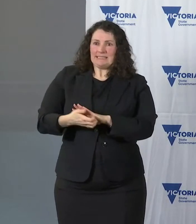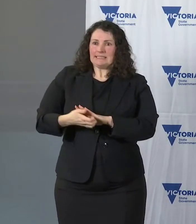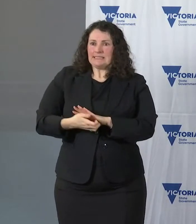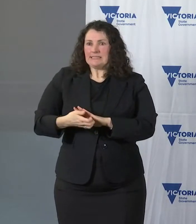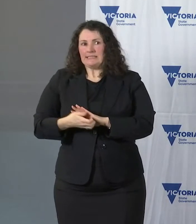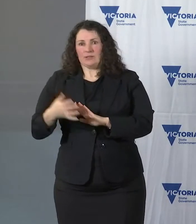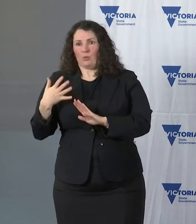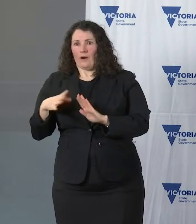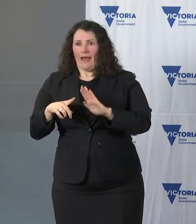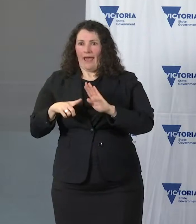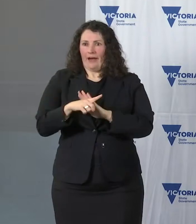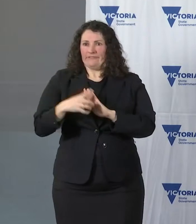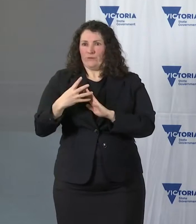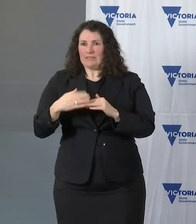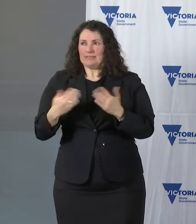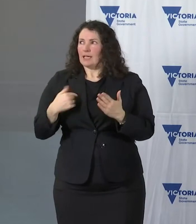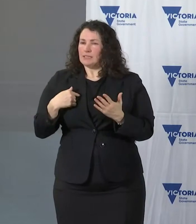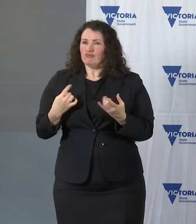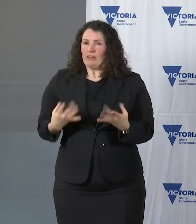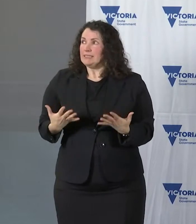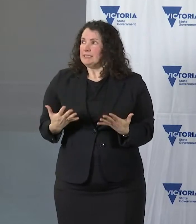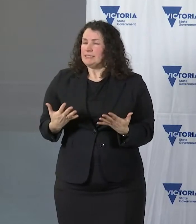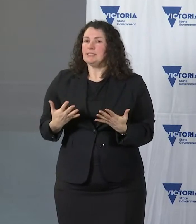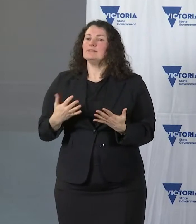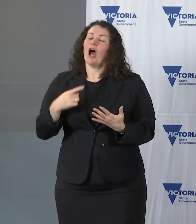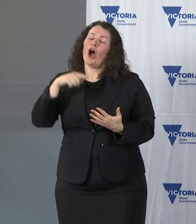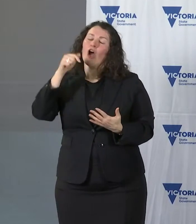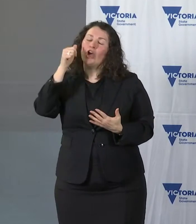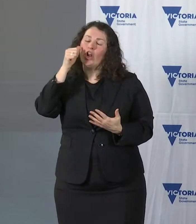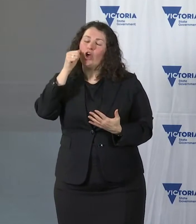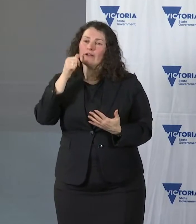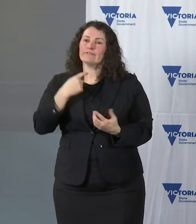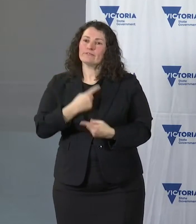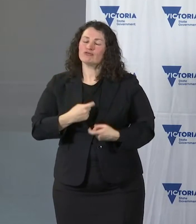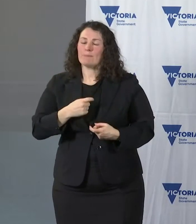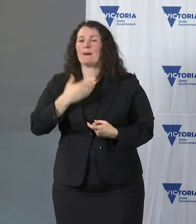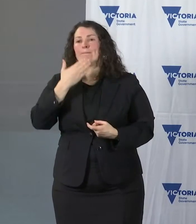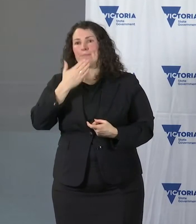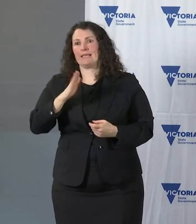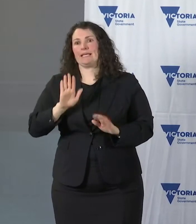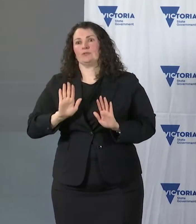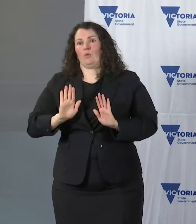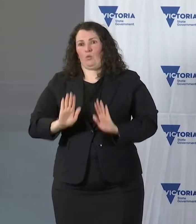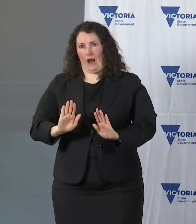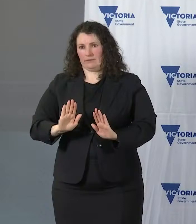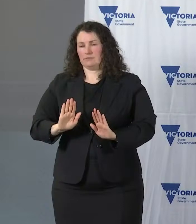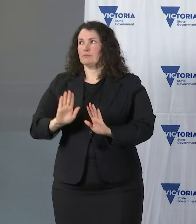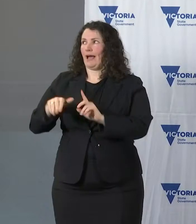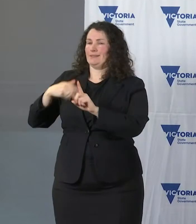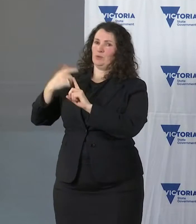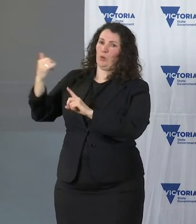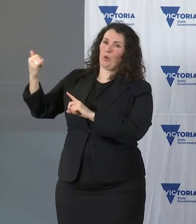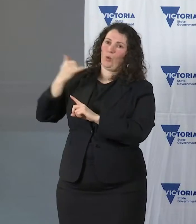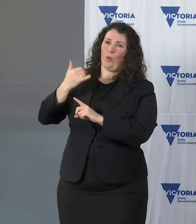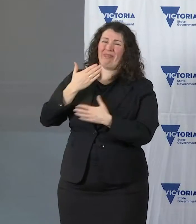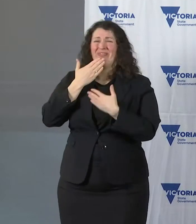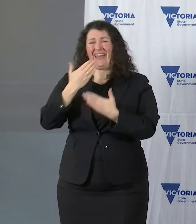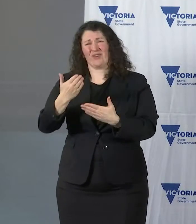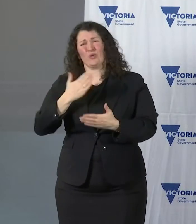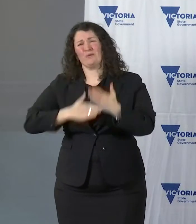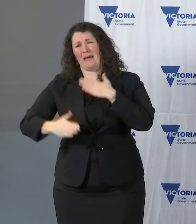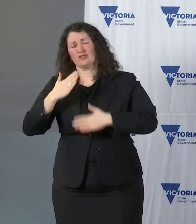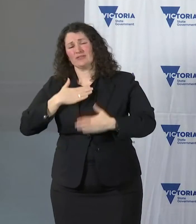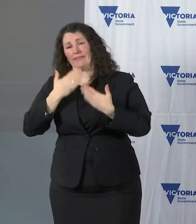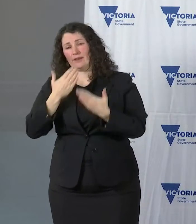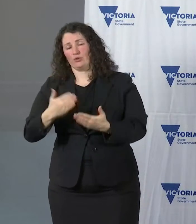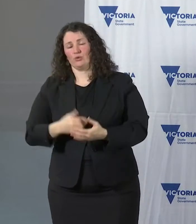local public health units, the central teams, everyone, to ensure that we can release you as quickly and smoothly as possible. If you